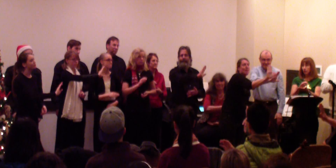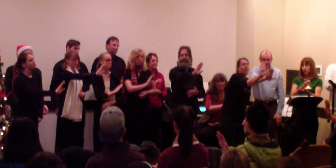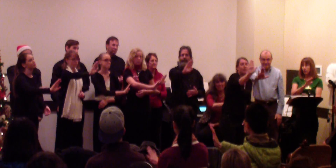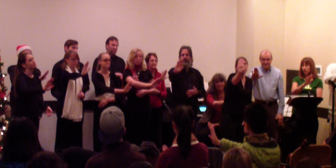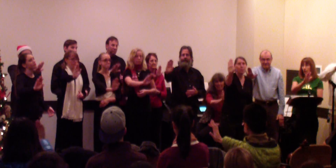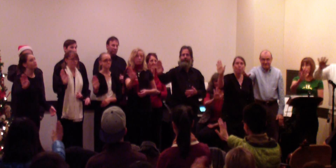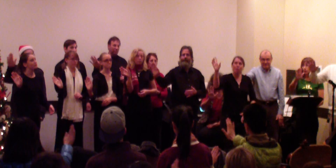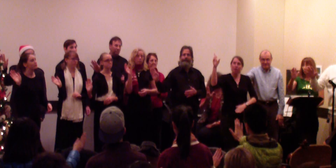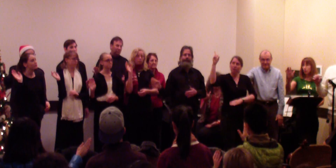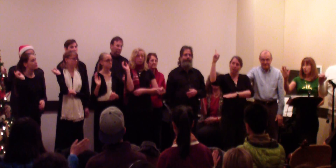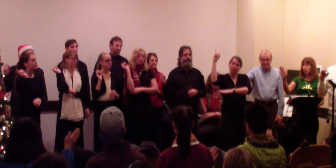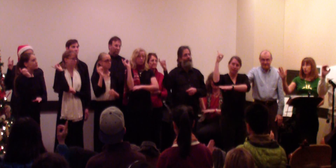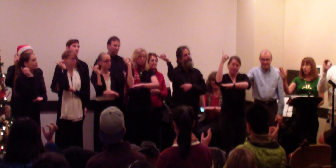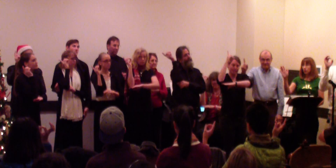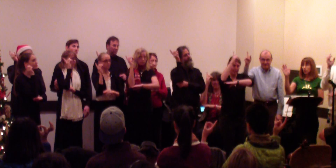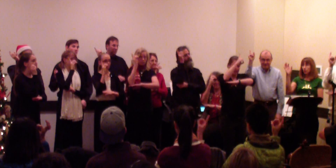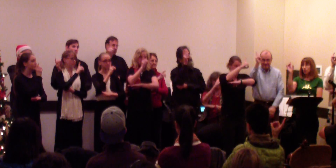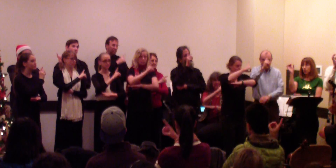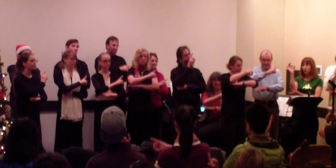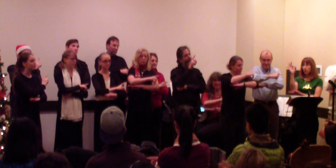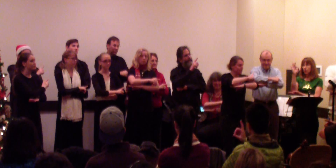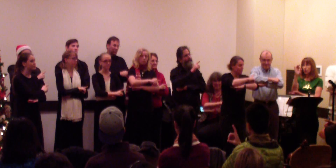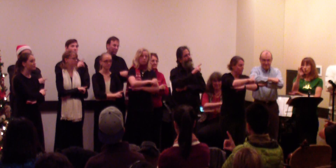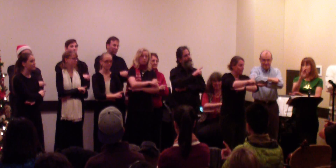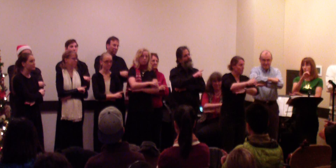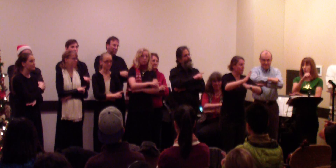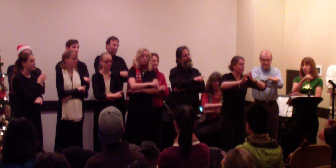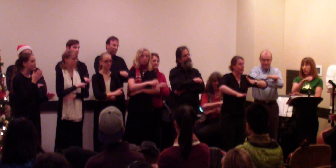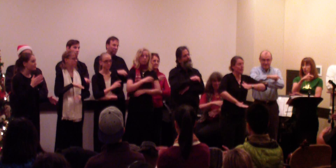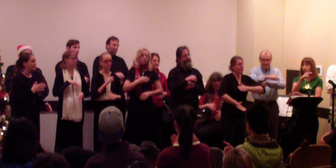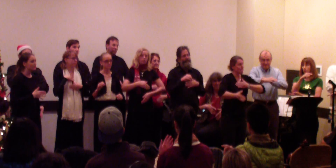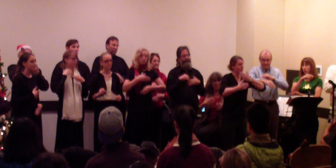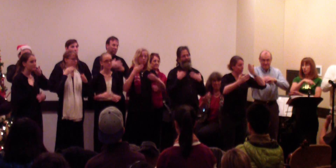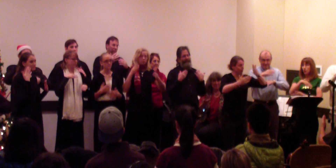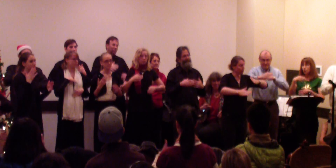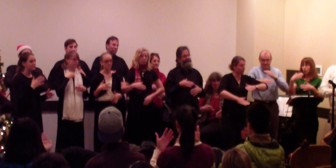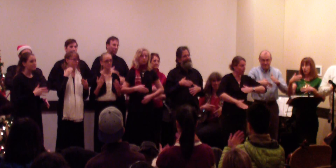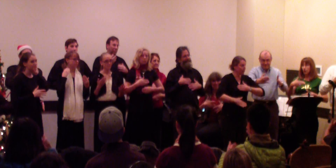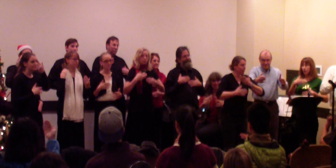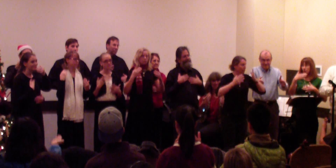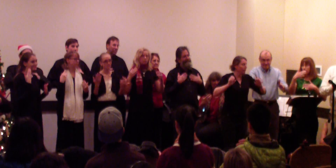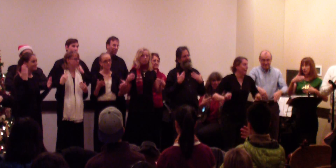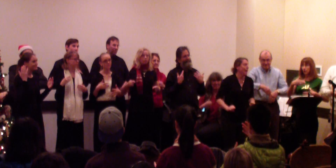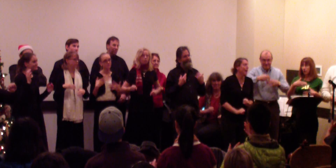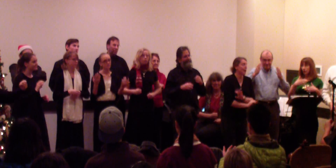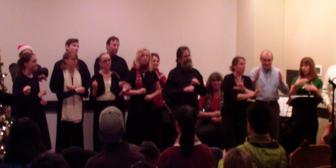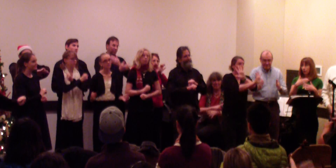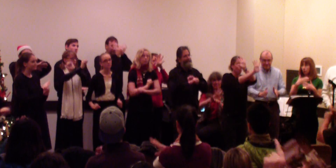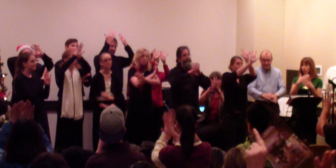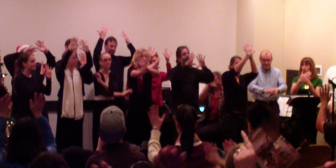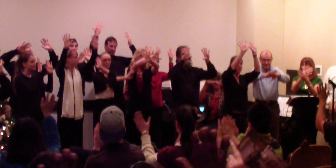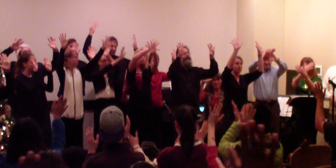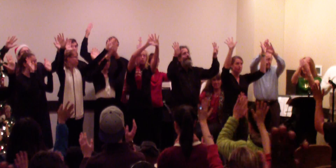May your days be merry and bright,